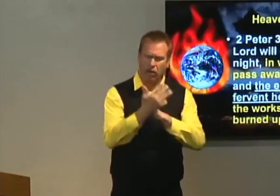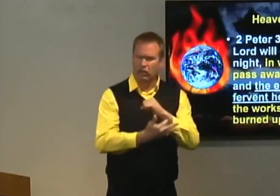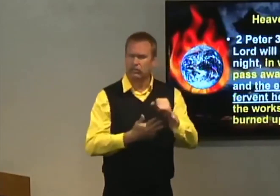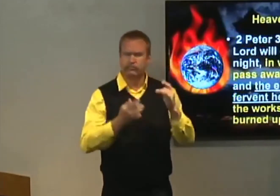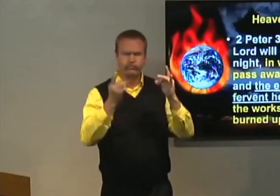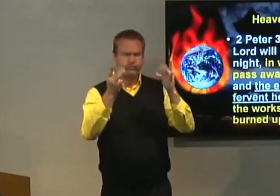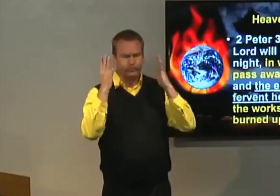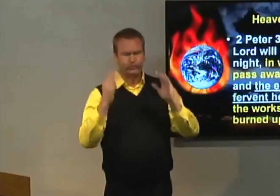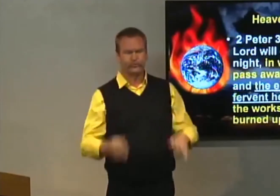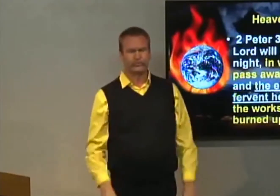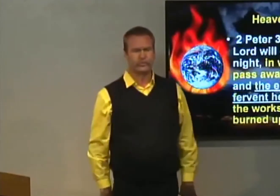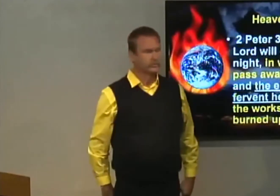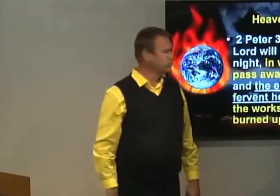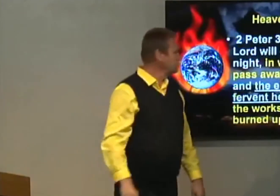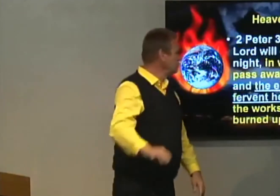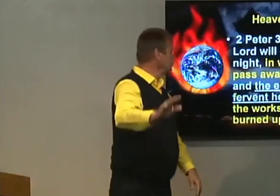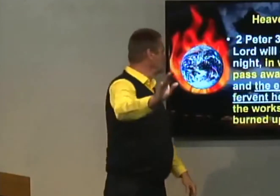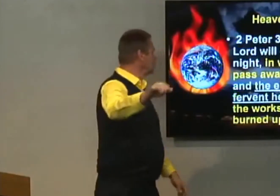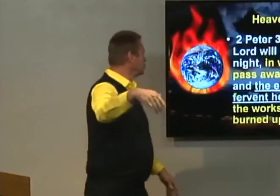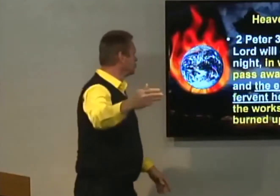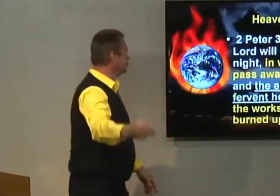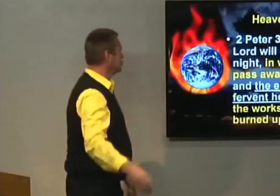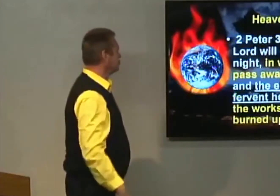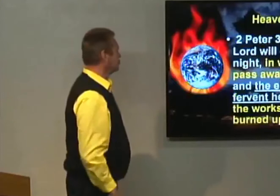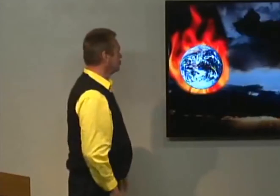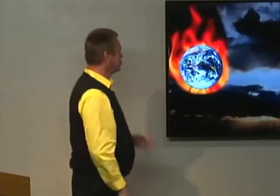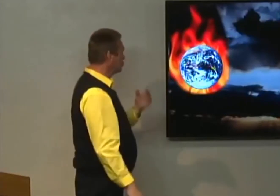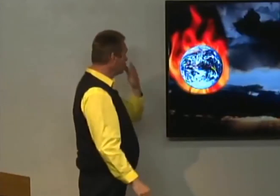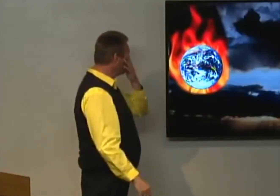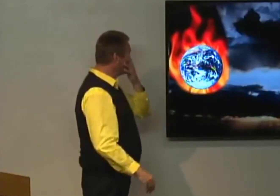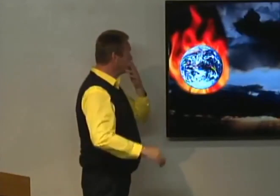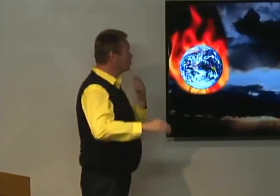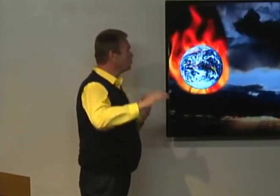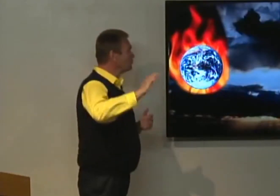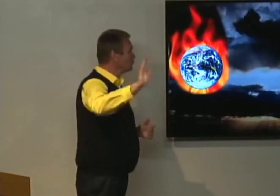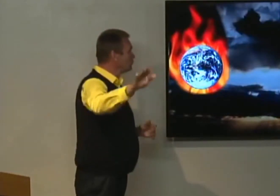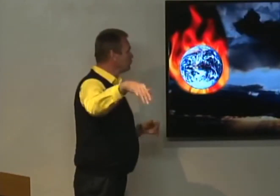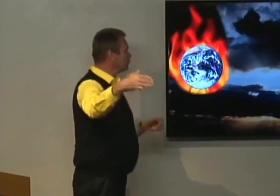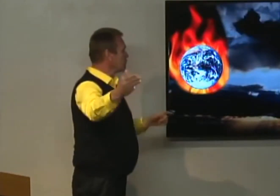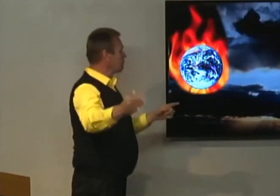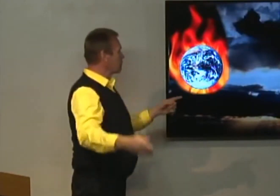works of the earth, will be destroyed. And it will be a horrific thing.